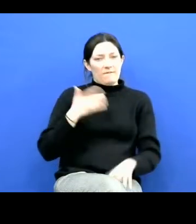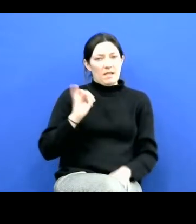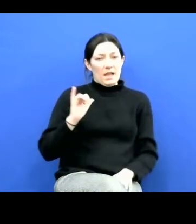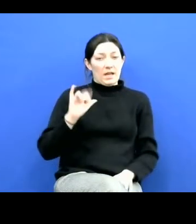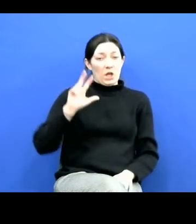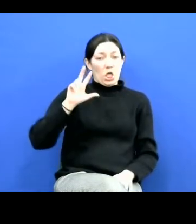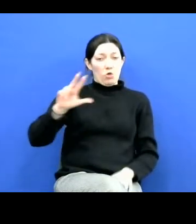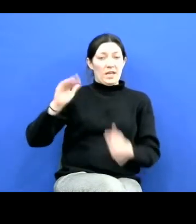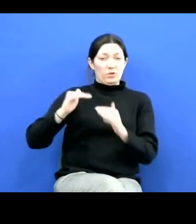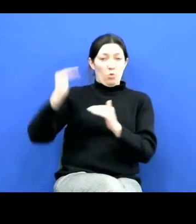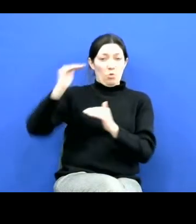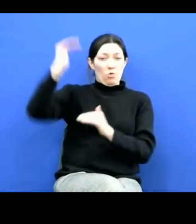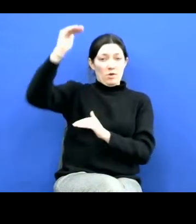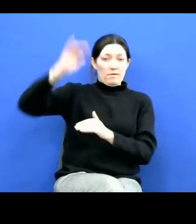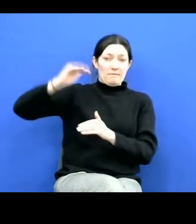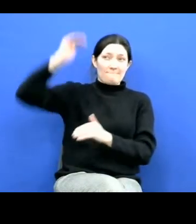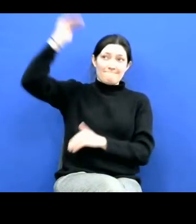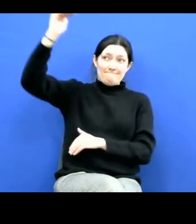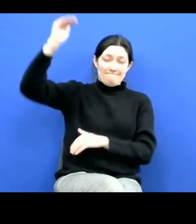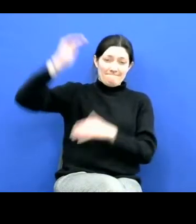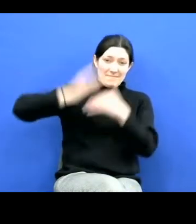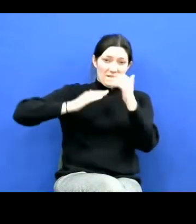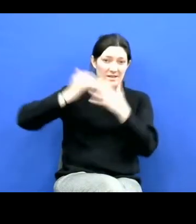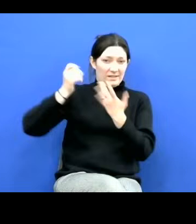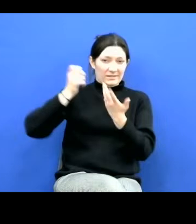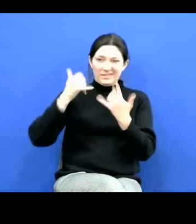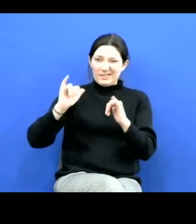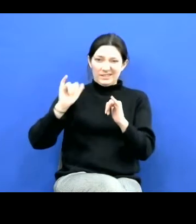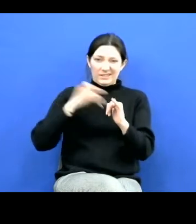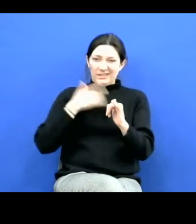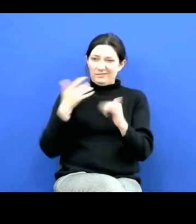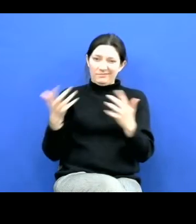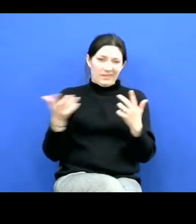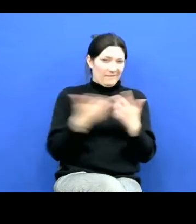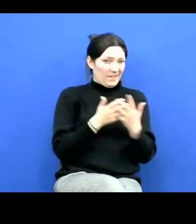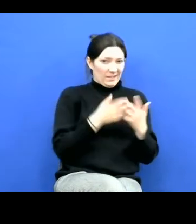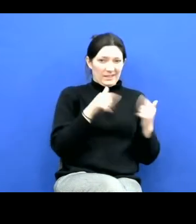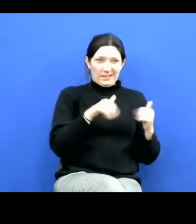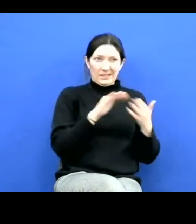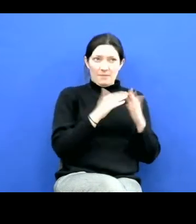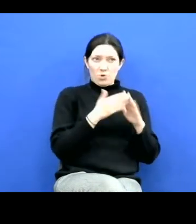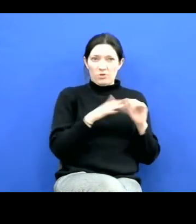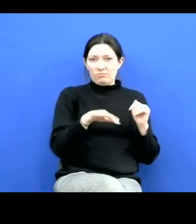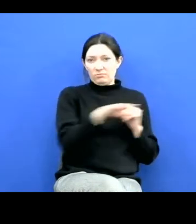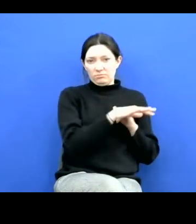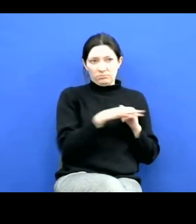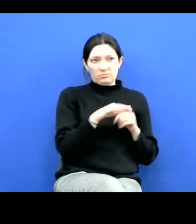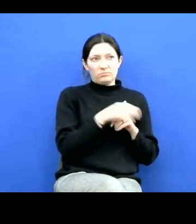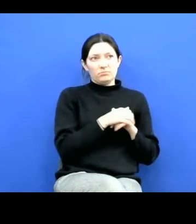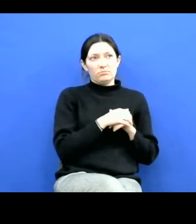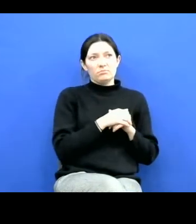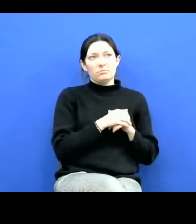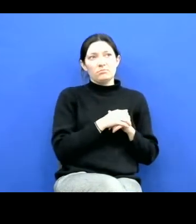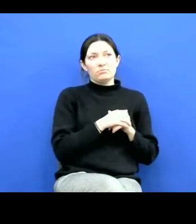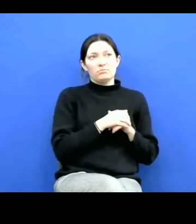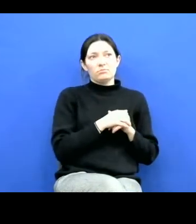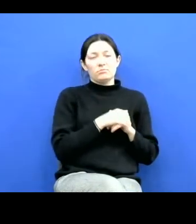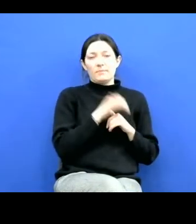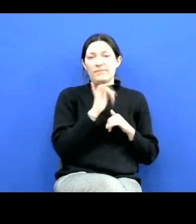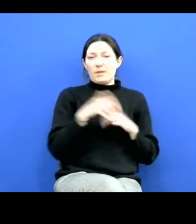building, doesn't fit the character of the neighborhood. When this was, rezoned to